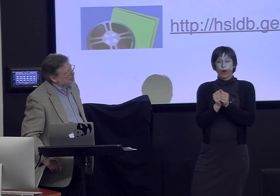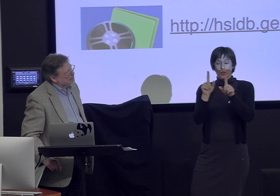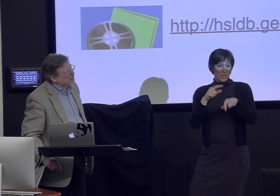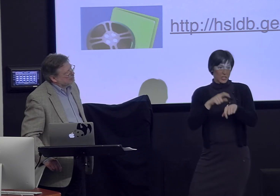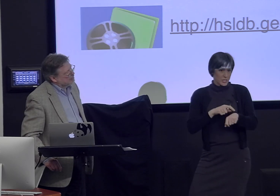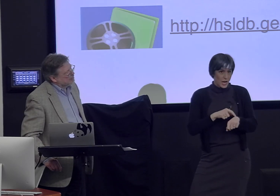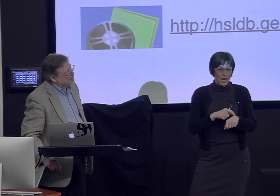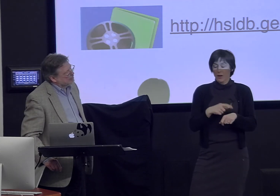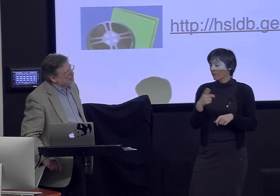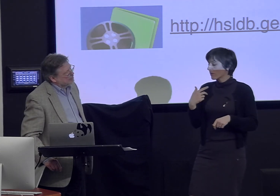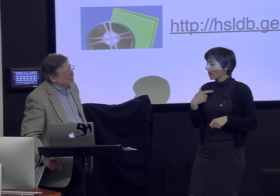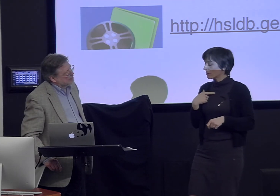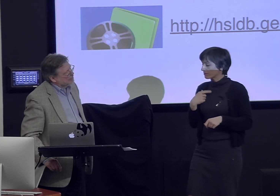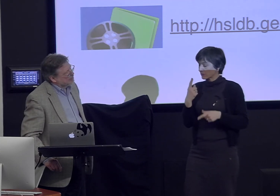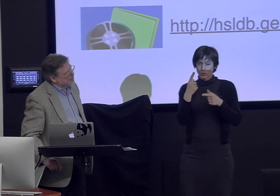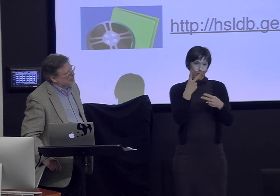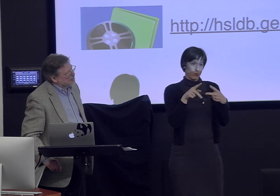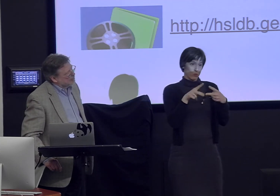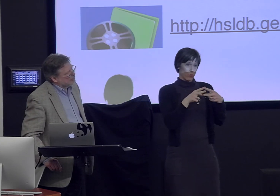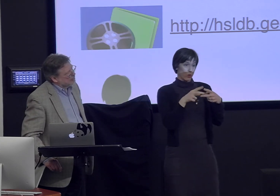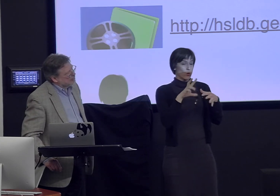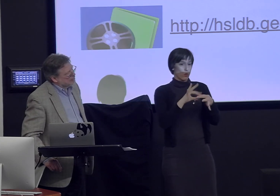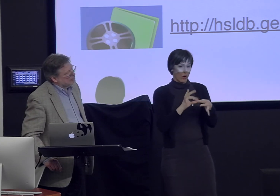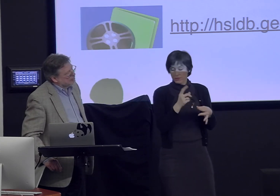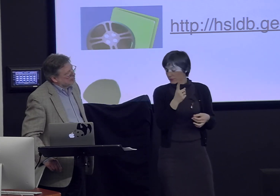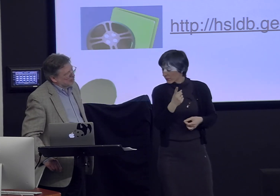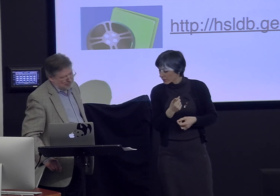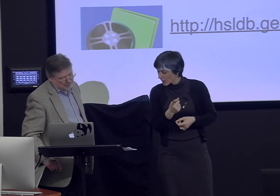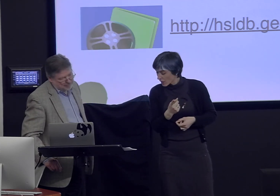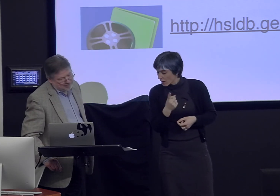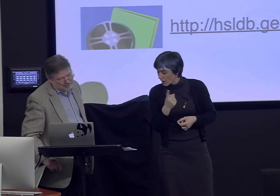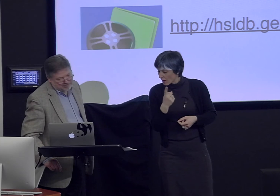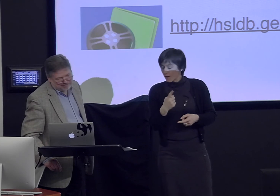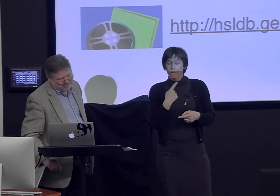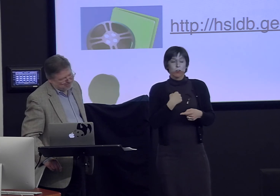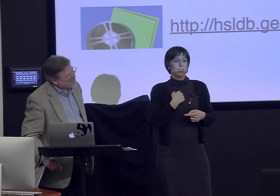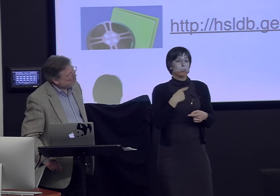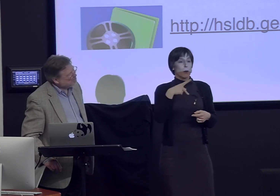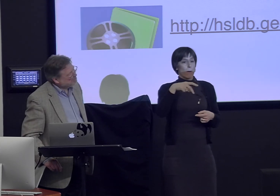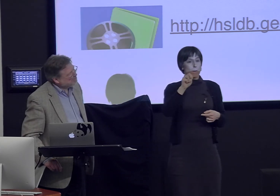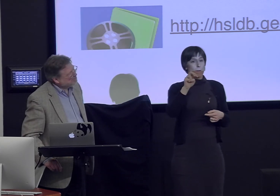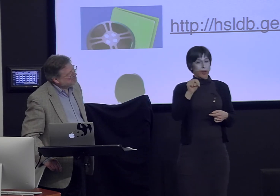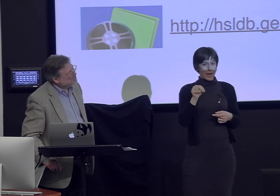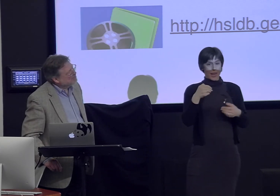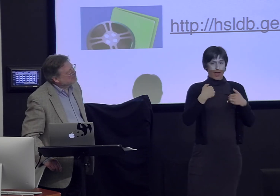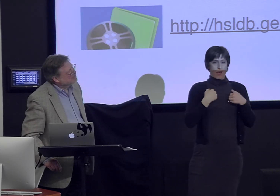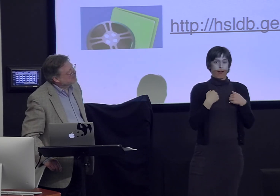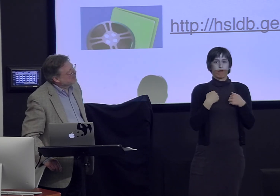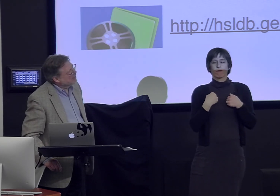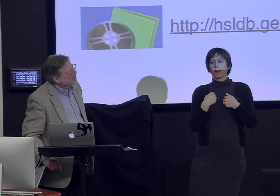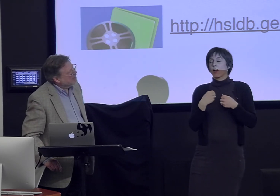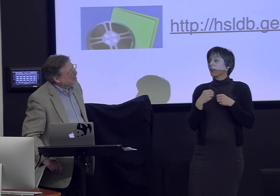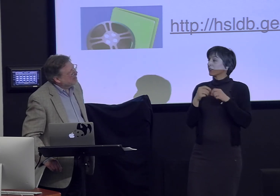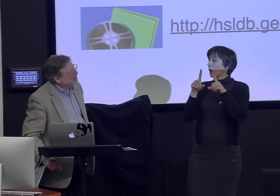Before we proceed with the Q&A, I would like to make 2 housekeeping remarks. First,